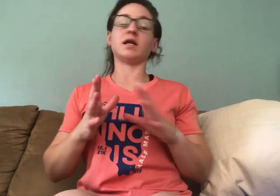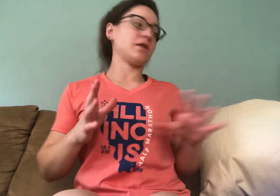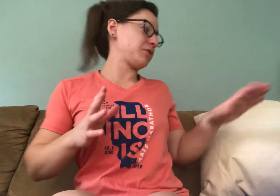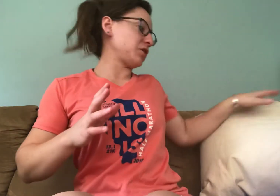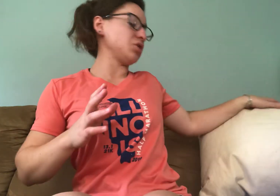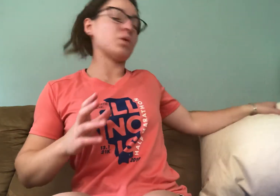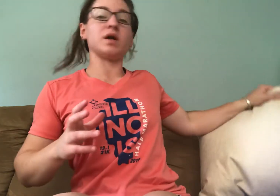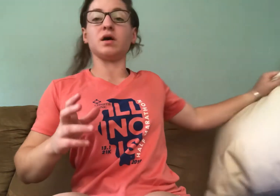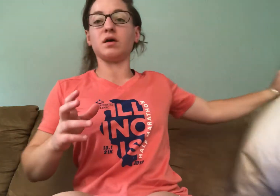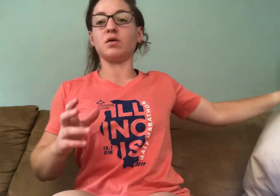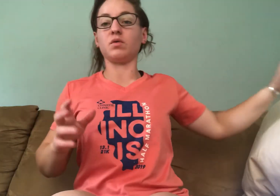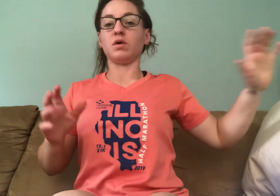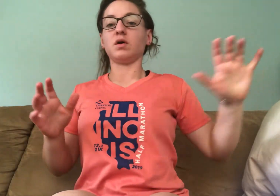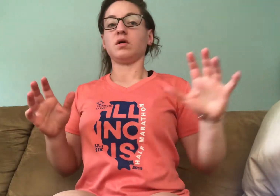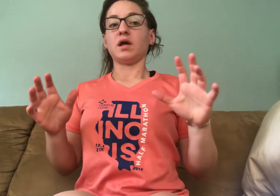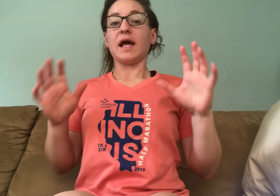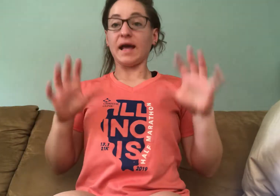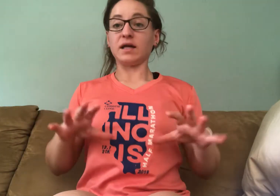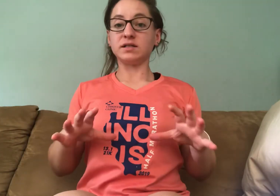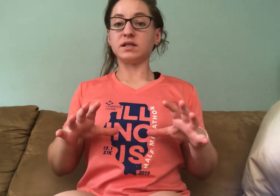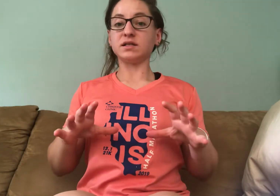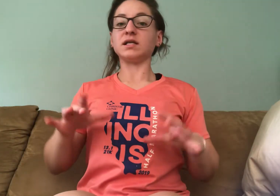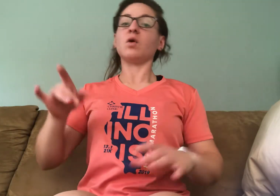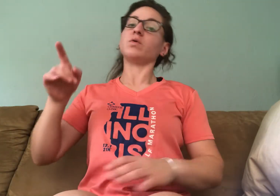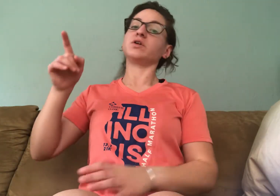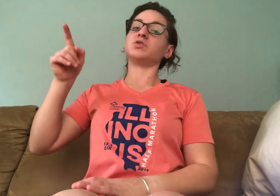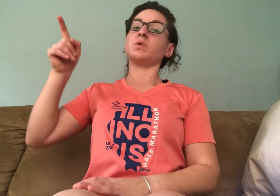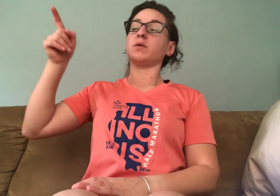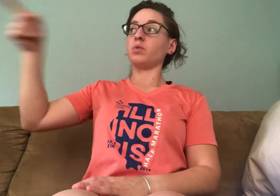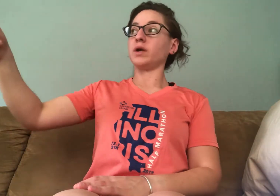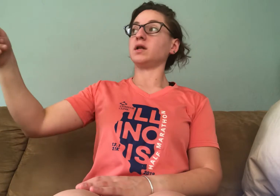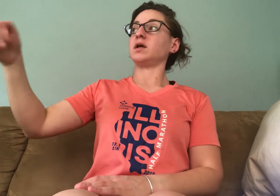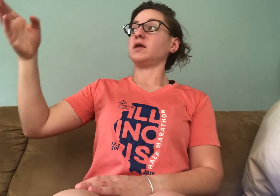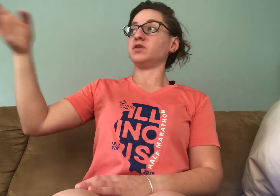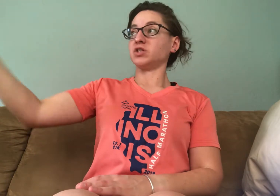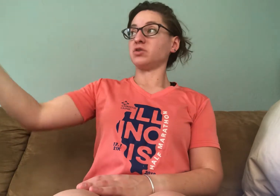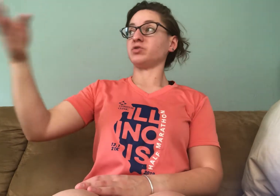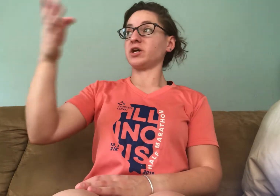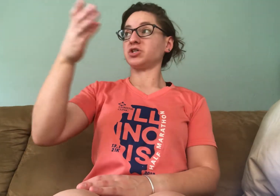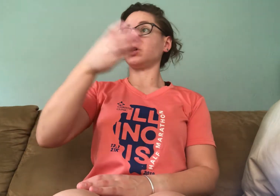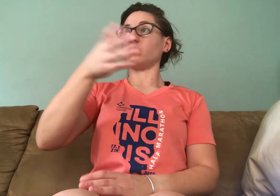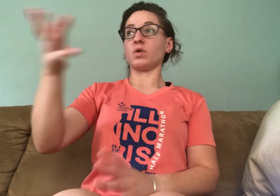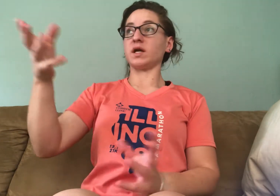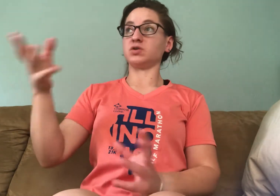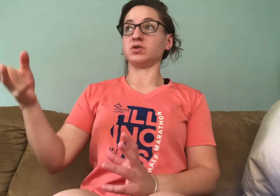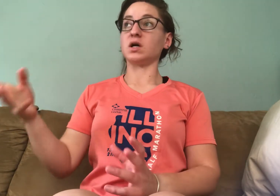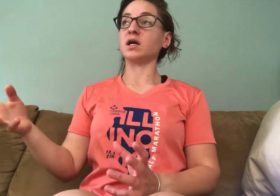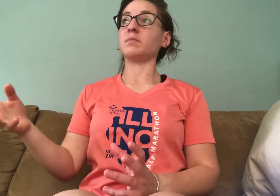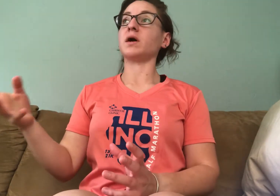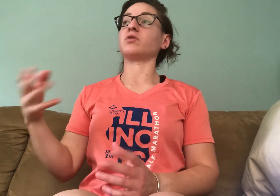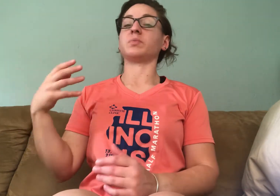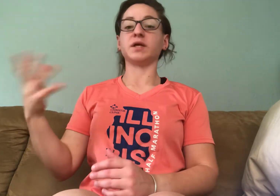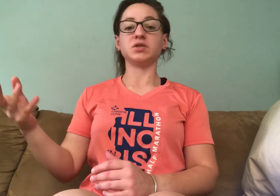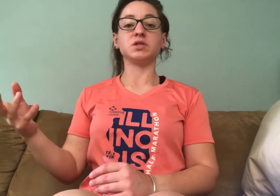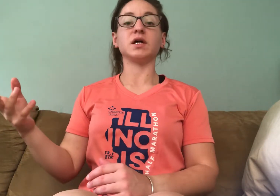another thing you want to add to this, not only do you want to point in the general direction of what it is you're talking about, or the place you're talking